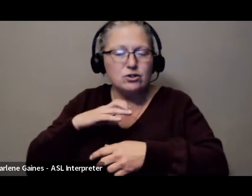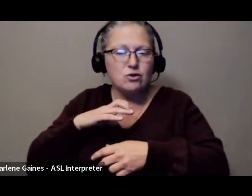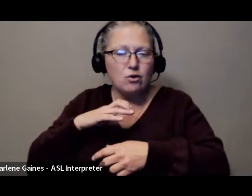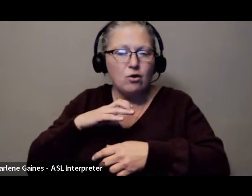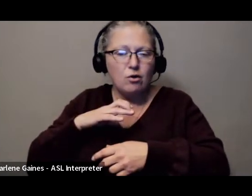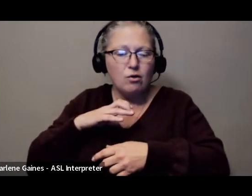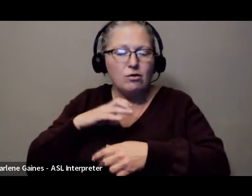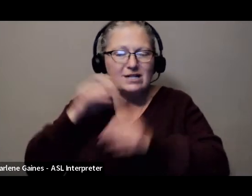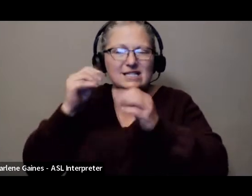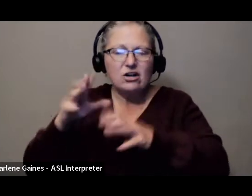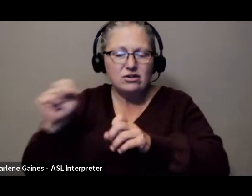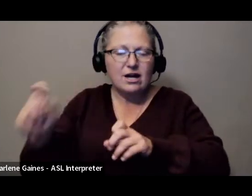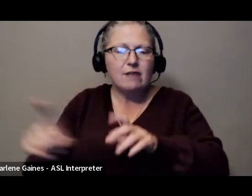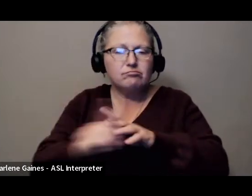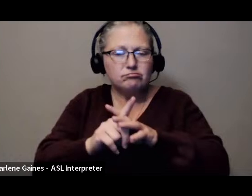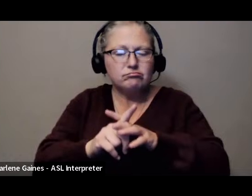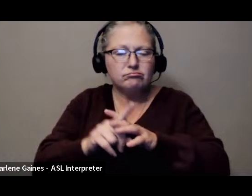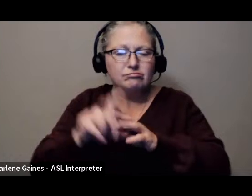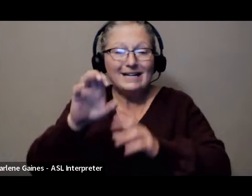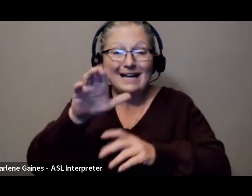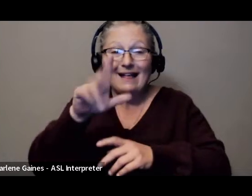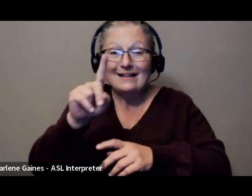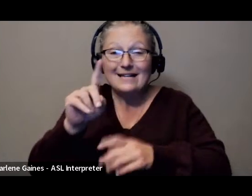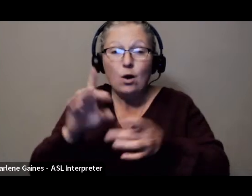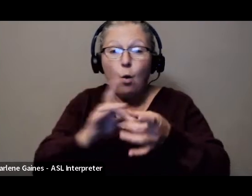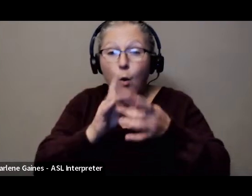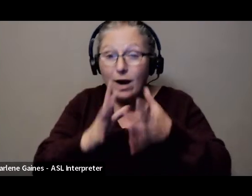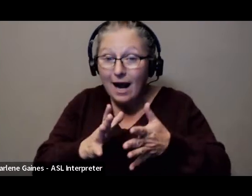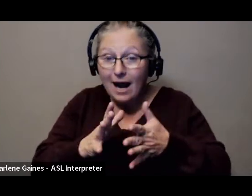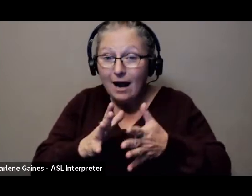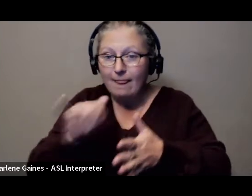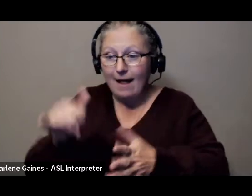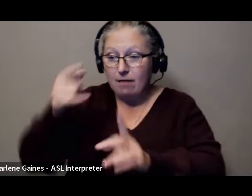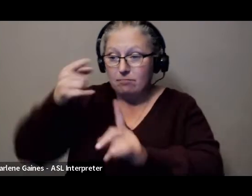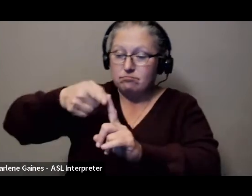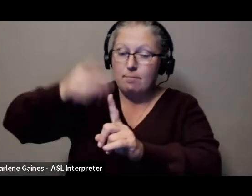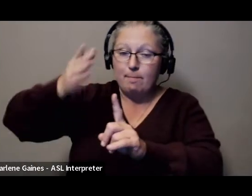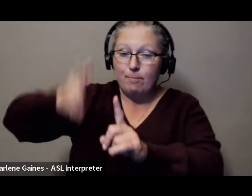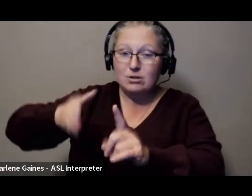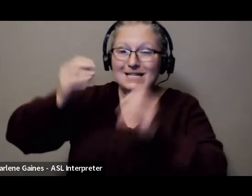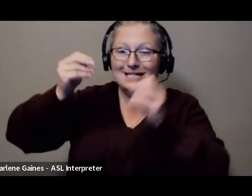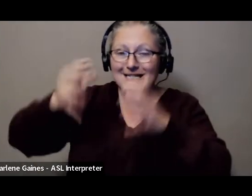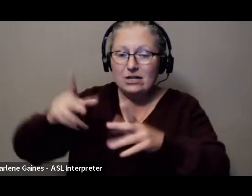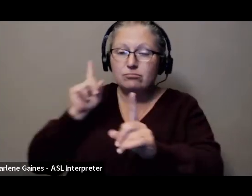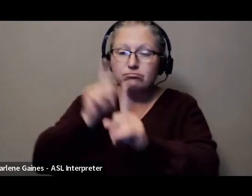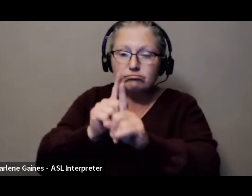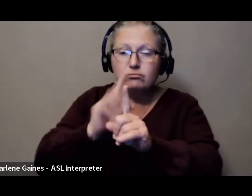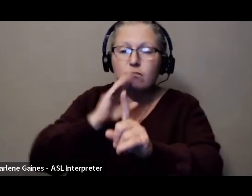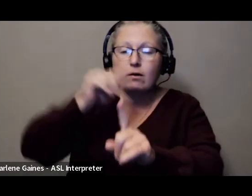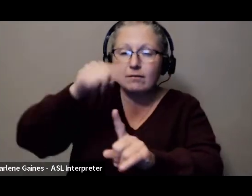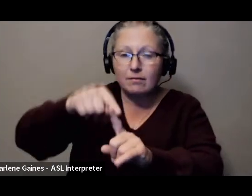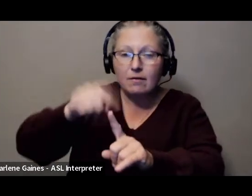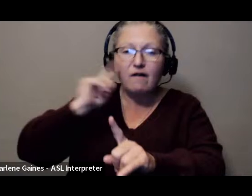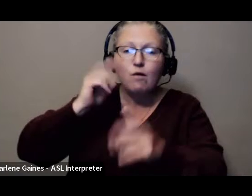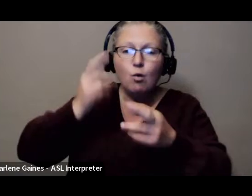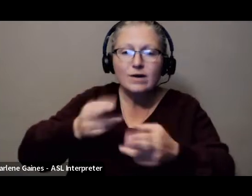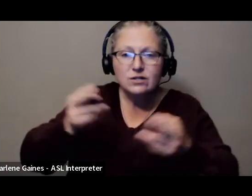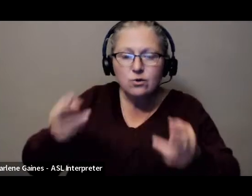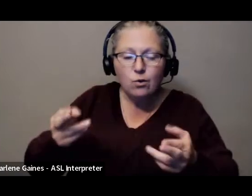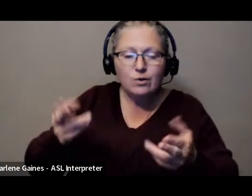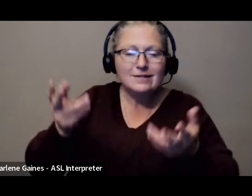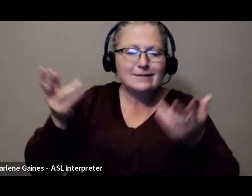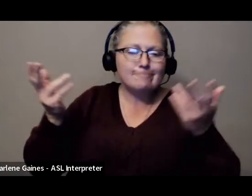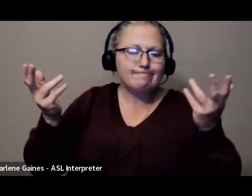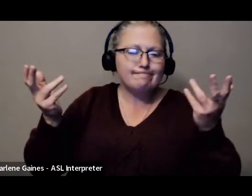and then there's an ELD coordinator who is the point person that teachers can go to for resources,